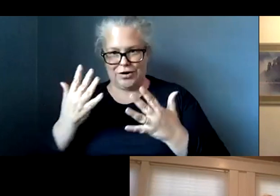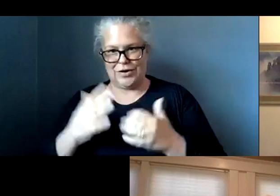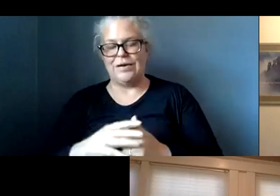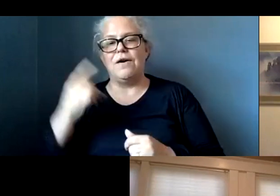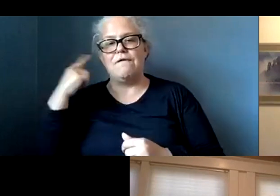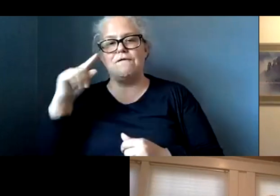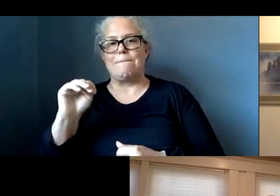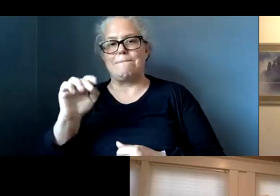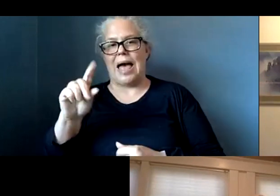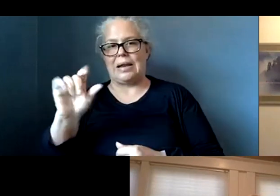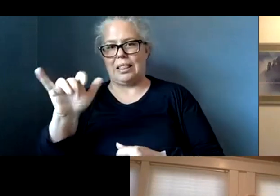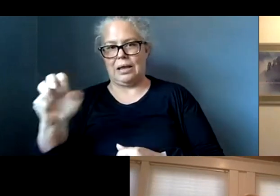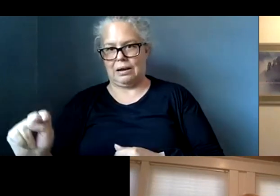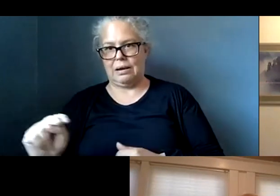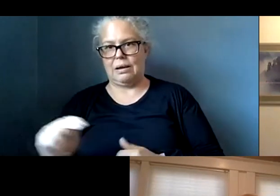Madeline.